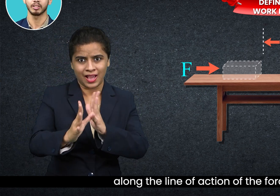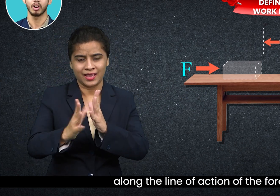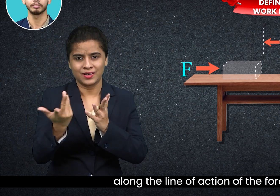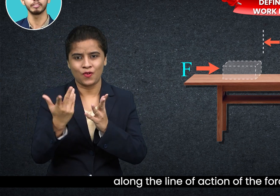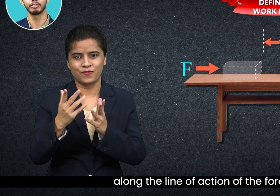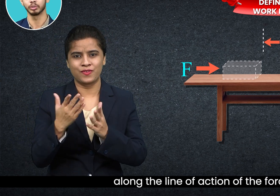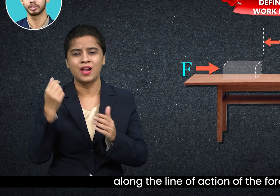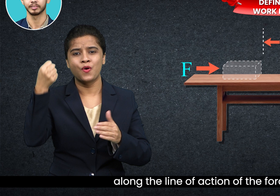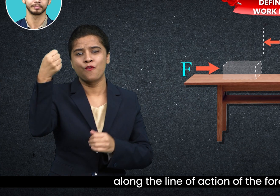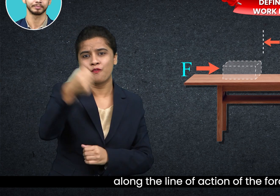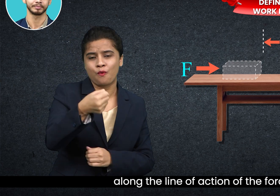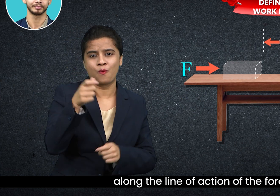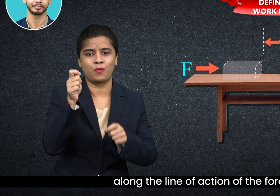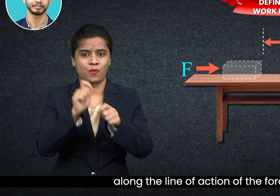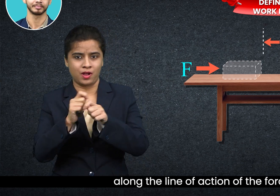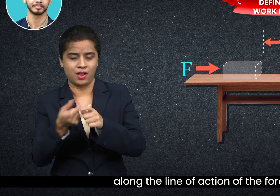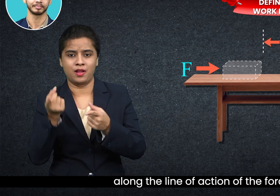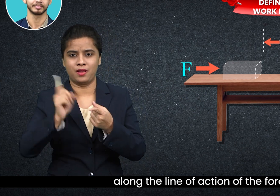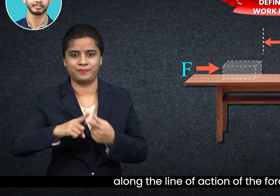action of the force.